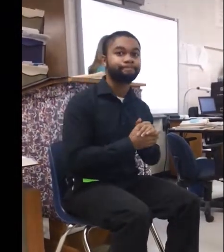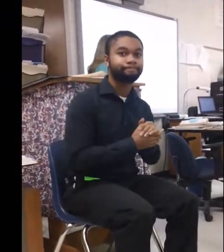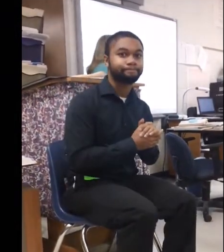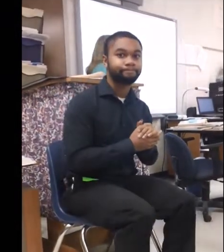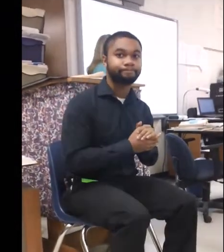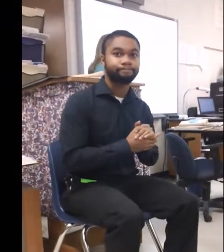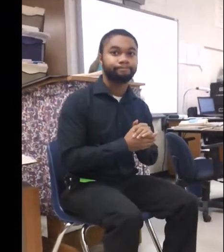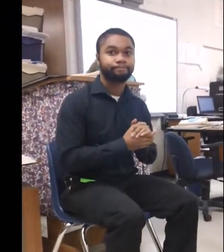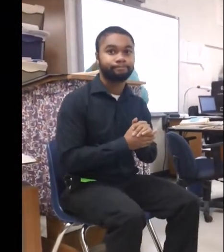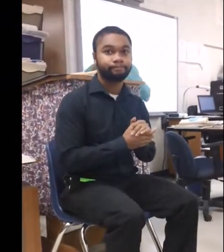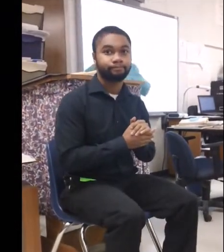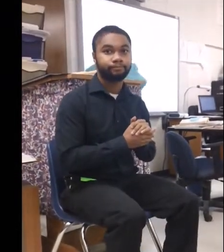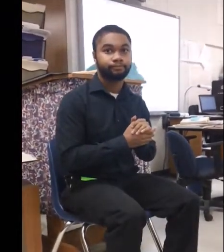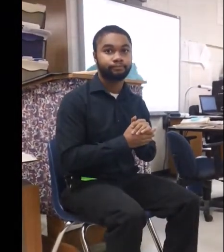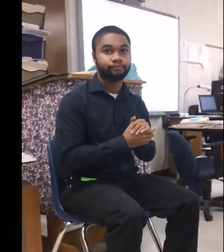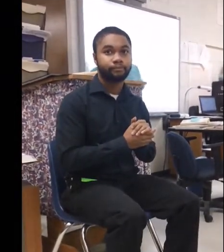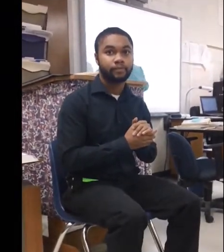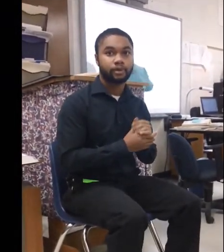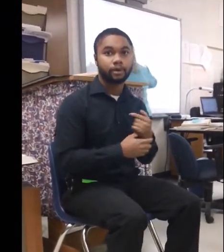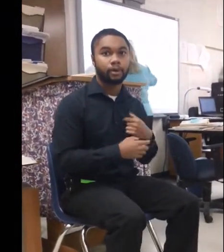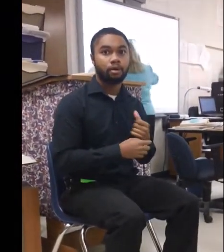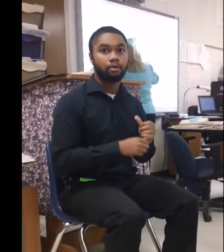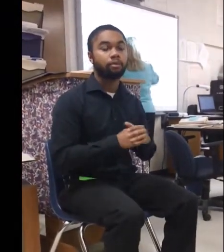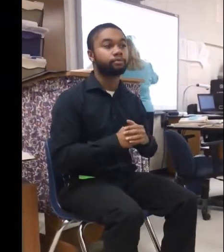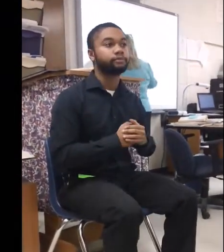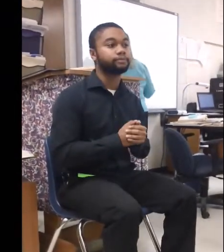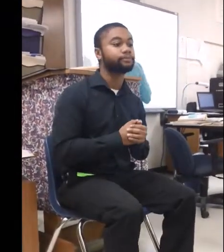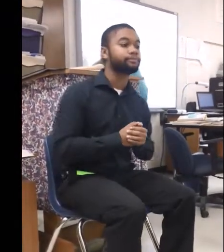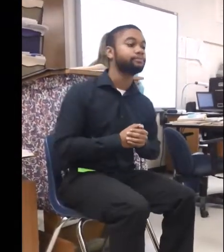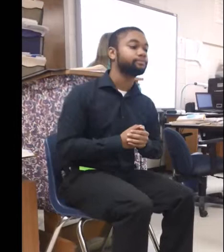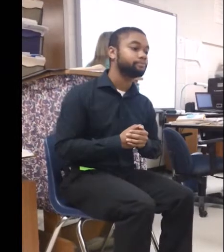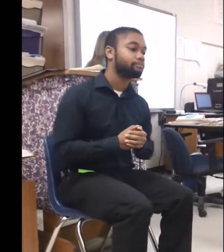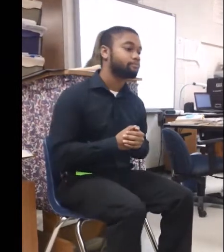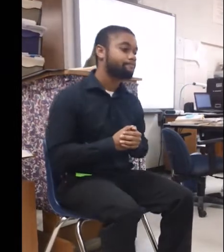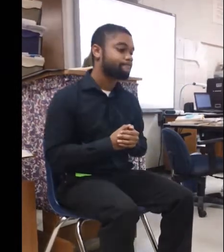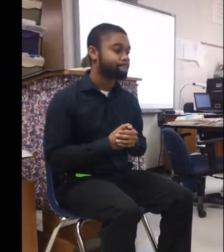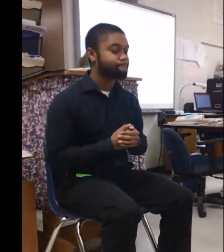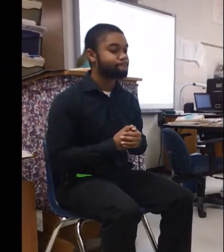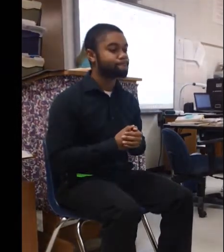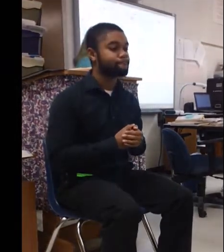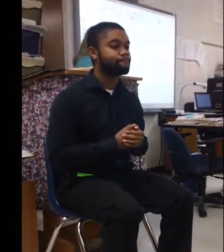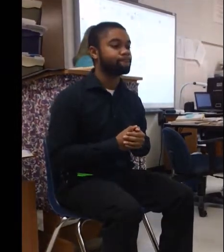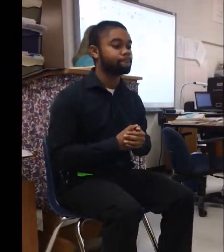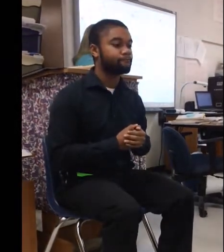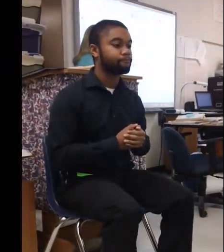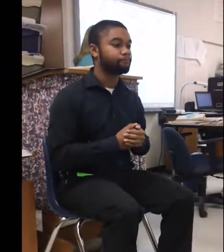Then you can look at the A and the A. That cancels out.